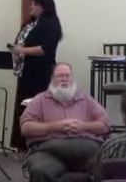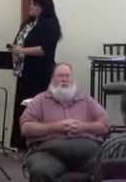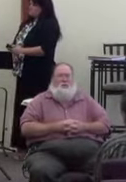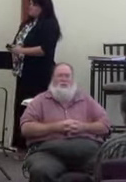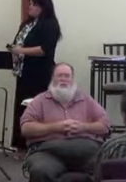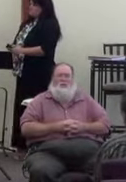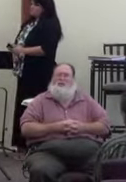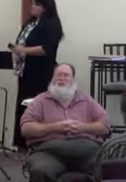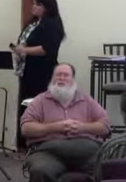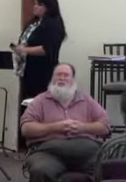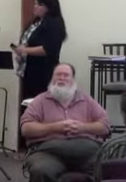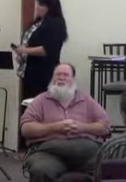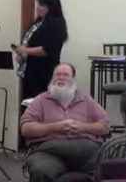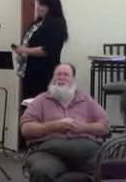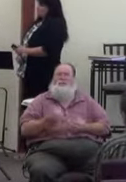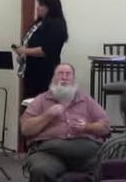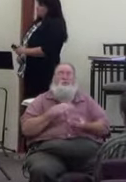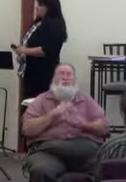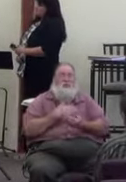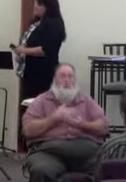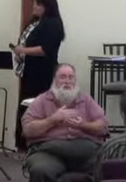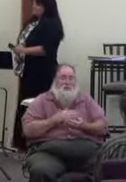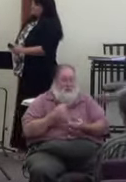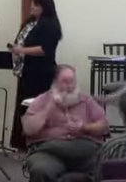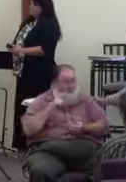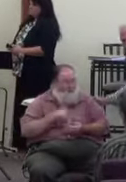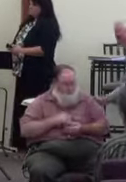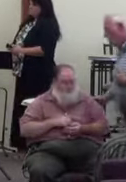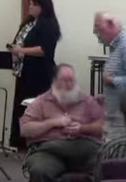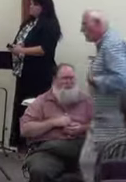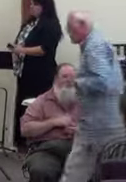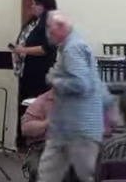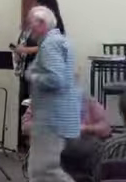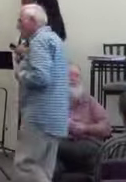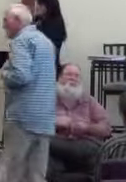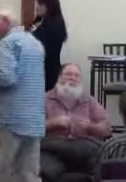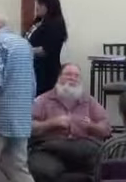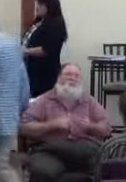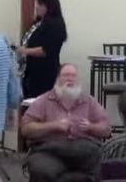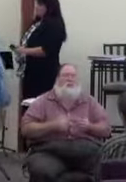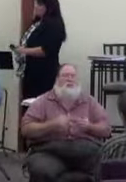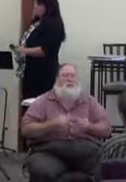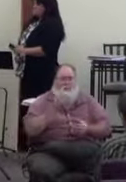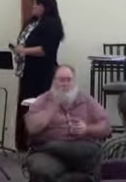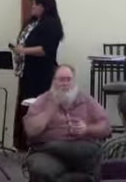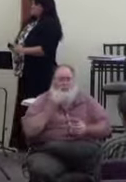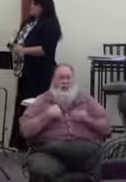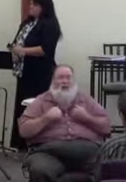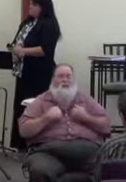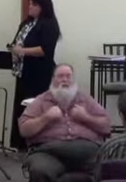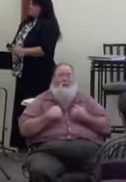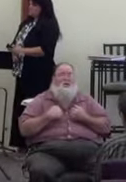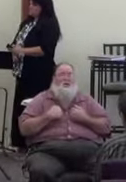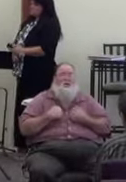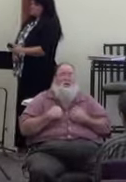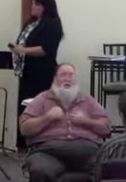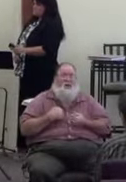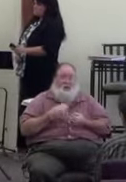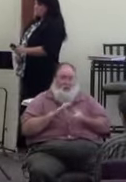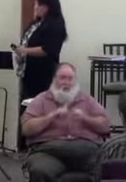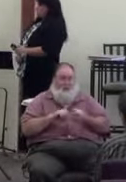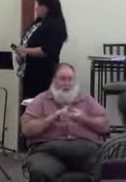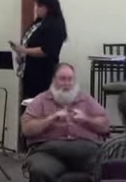Hey guys, we're going to do a song for communion, and if I can do this, we had a friend of ours at work that got killed Friday